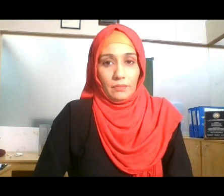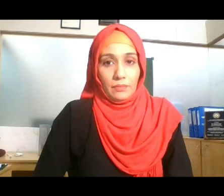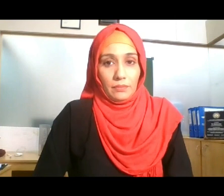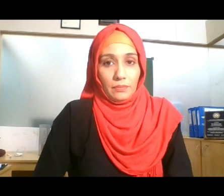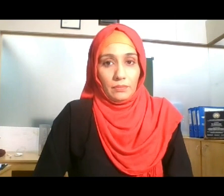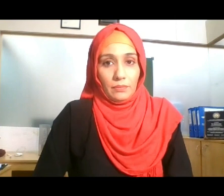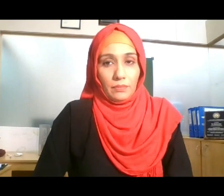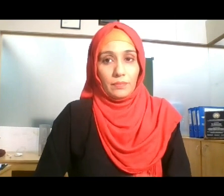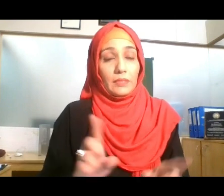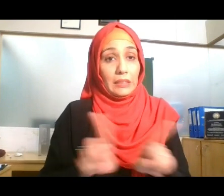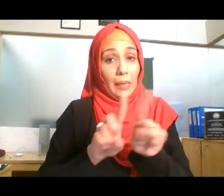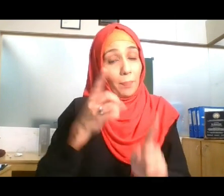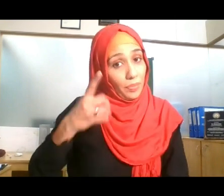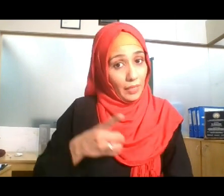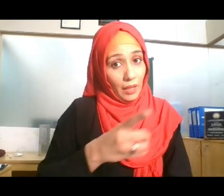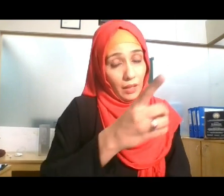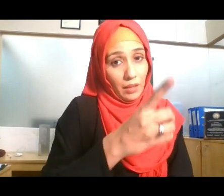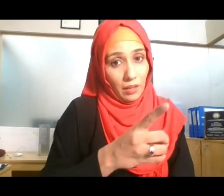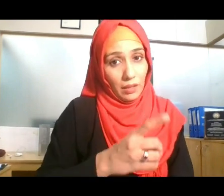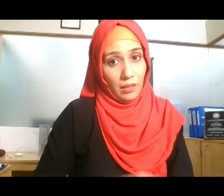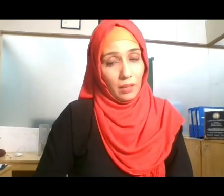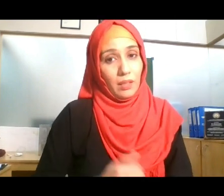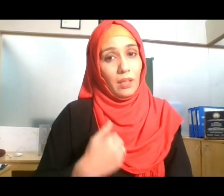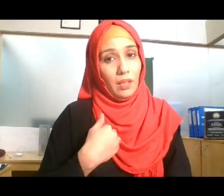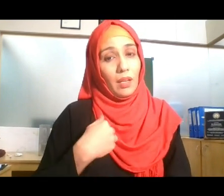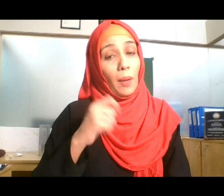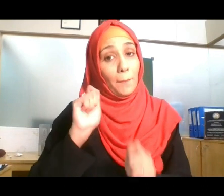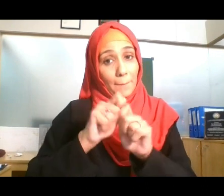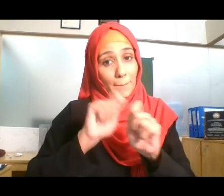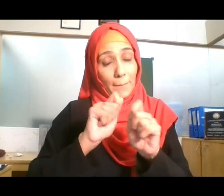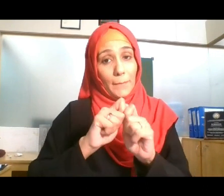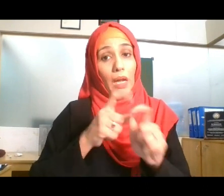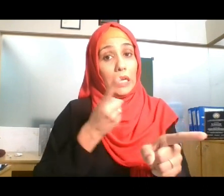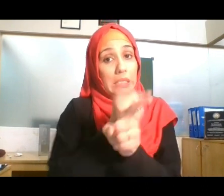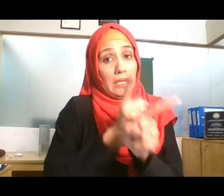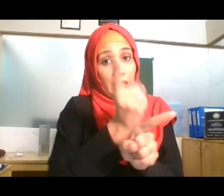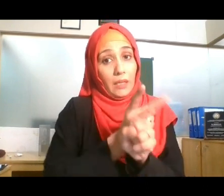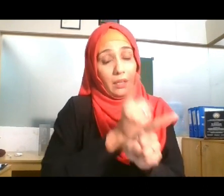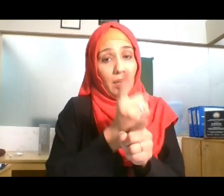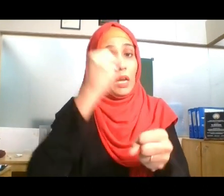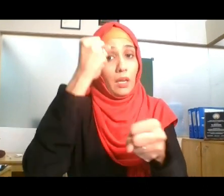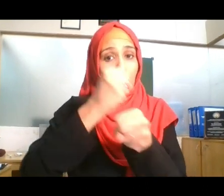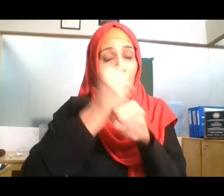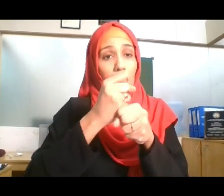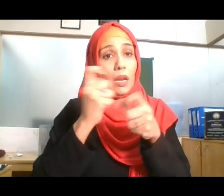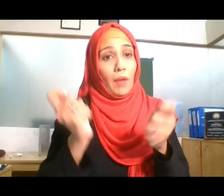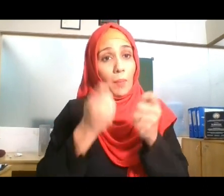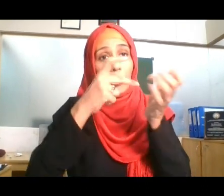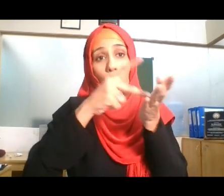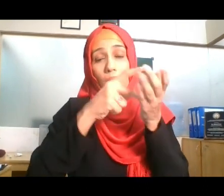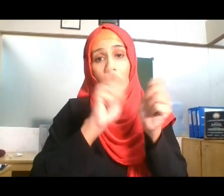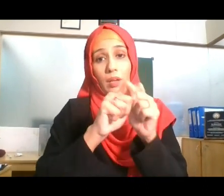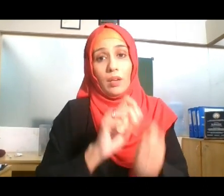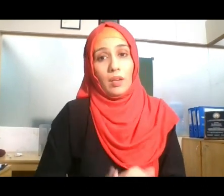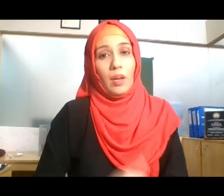cooperation of PTA, have organized a training for government developers, because we are also talking